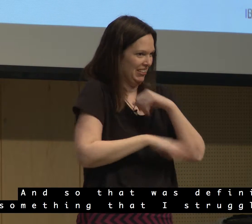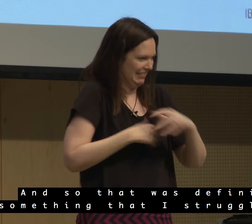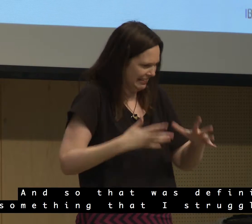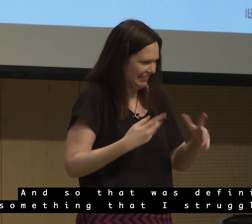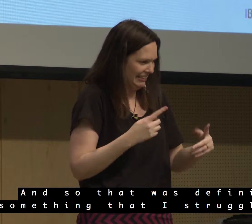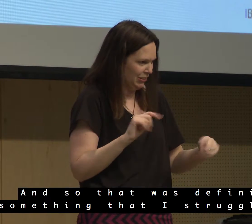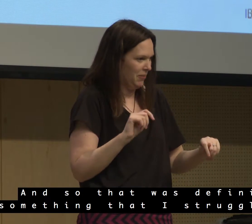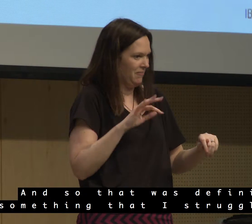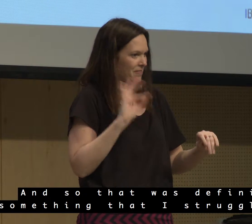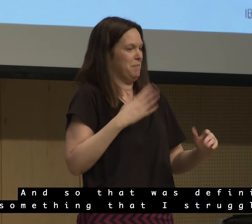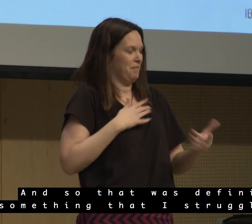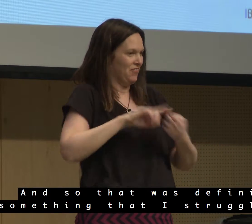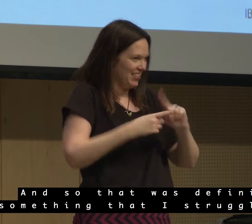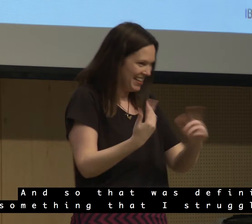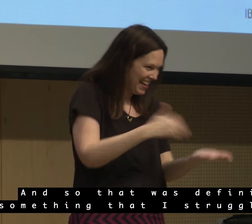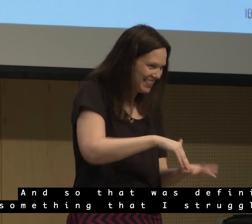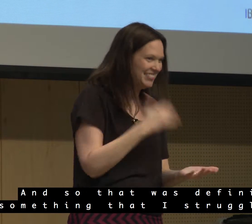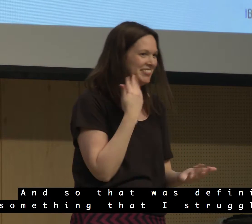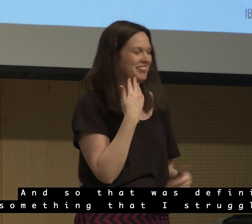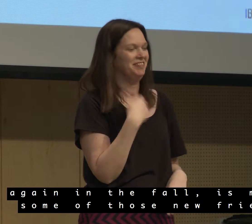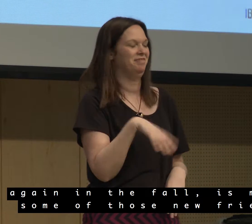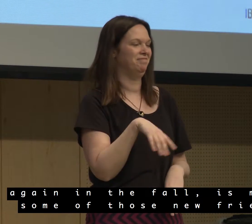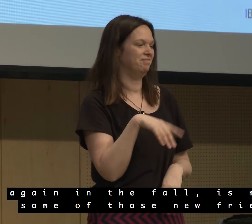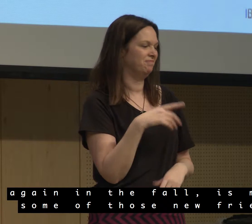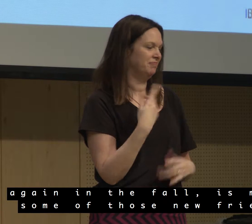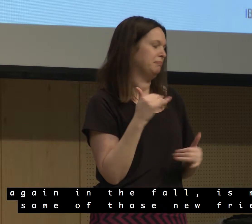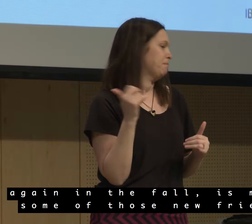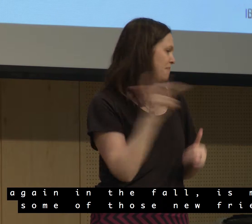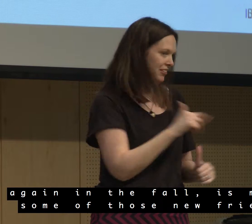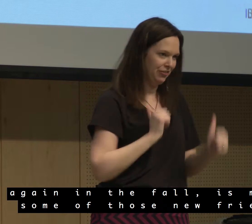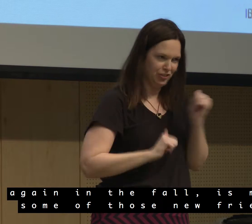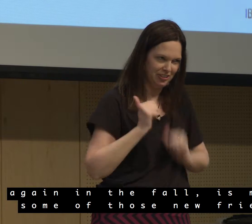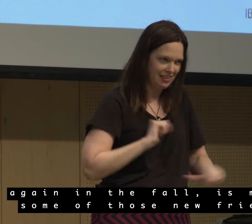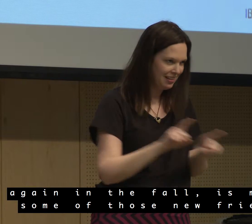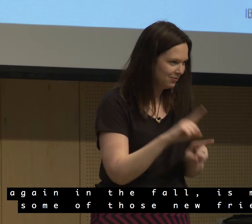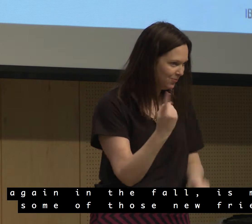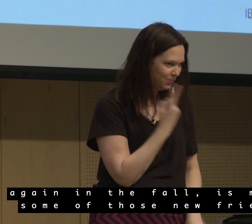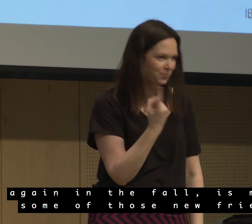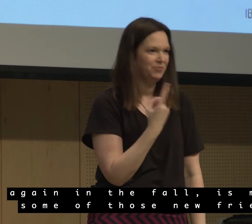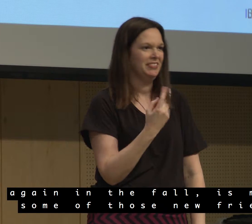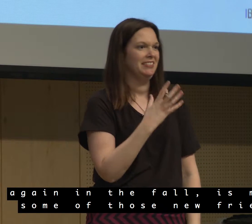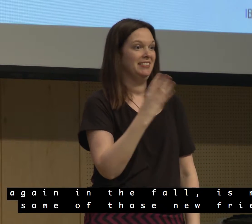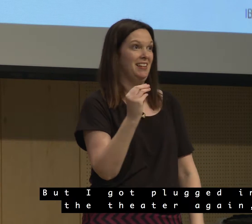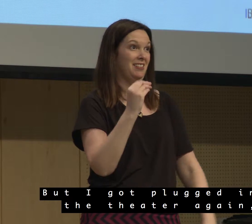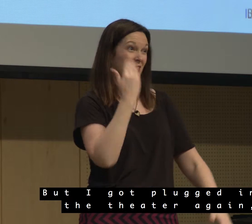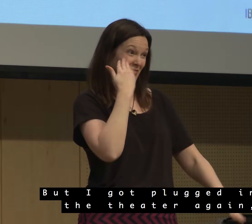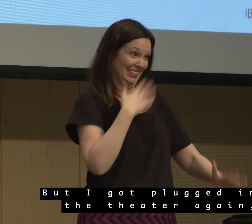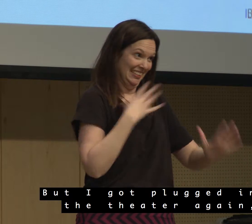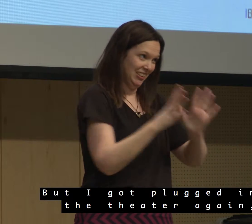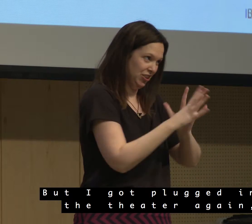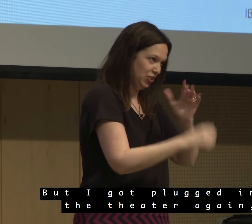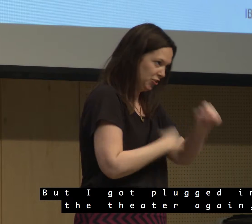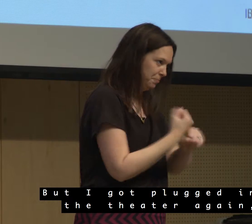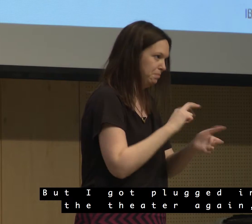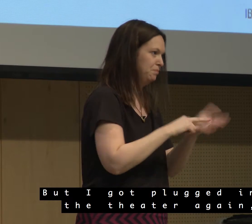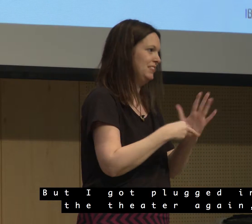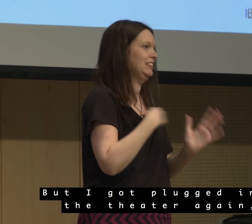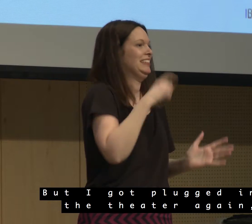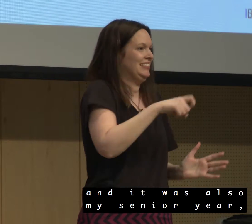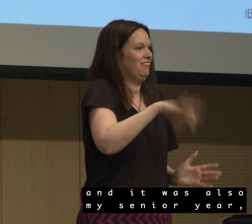so that was definitely something that I struggled with again in the fall, is making some of those new friends. But I got plugged into the theater again, and